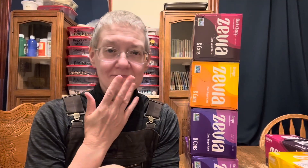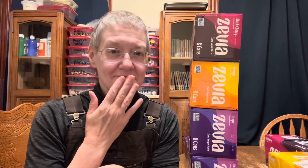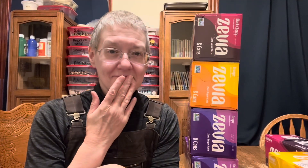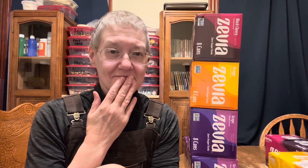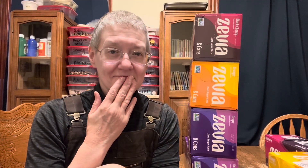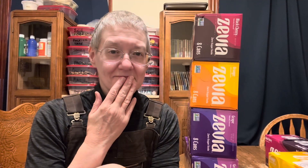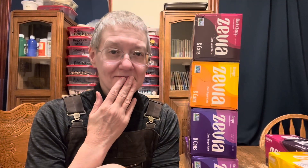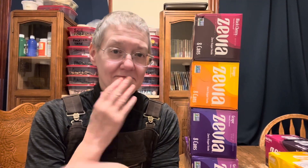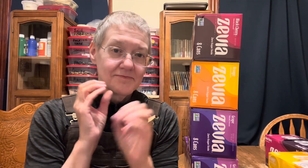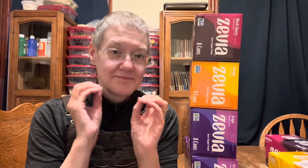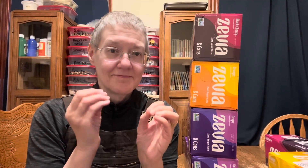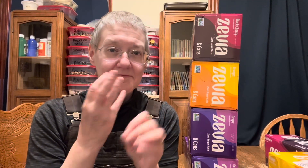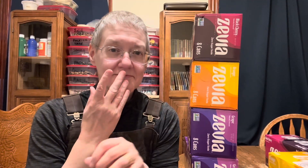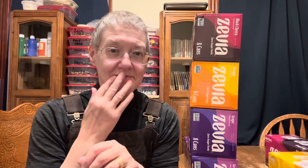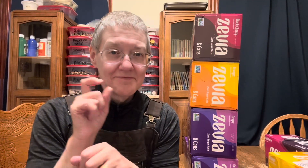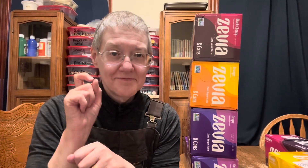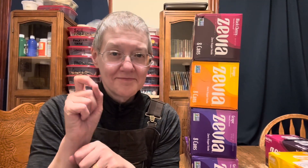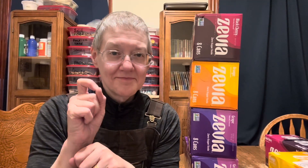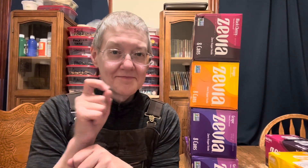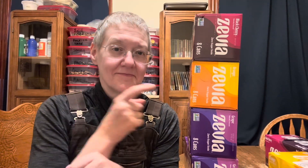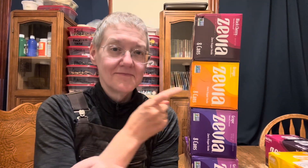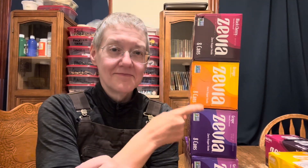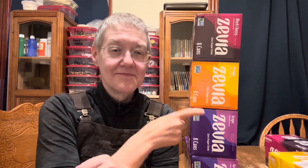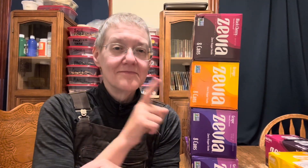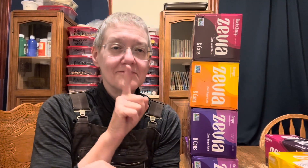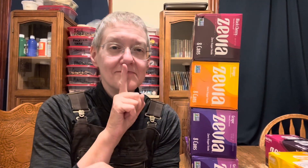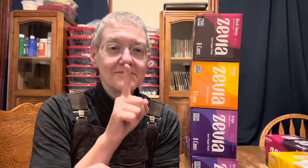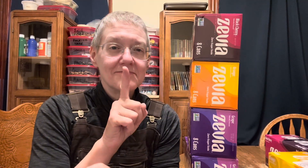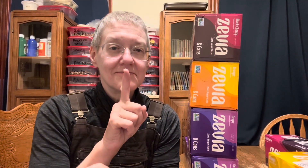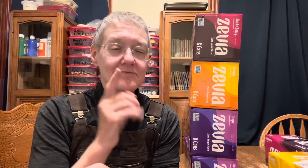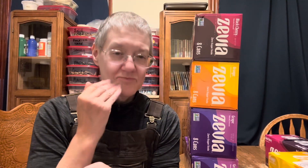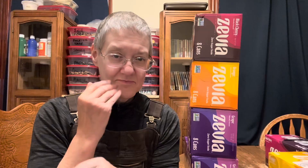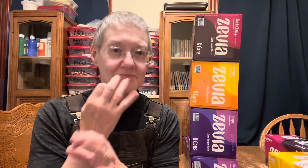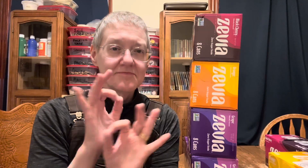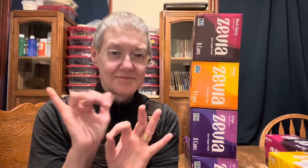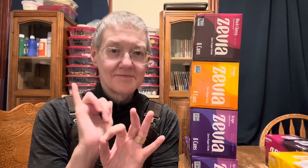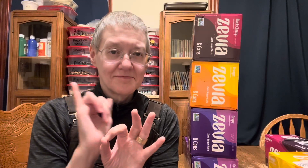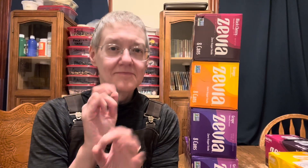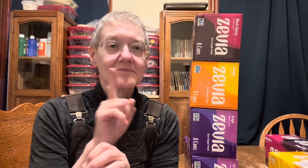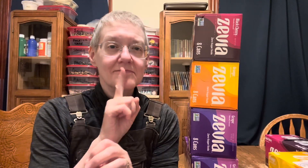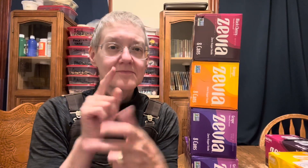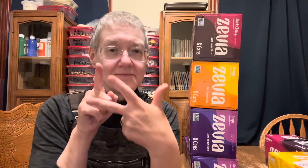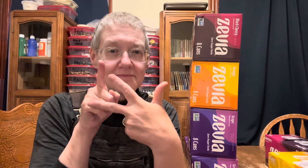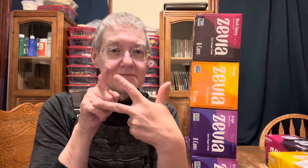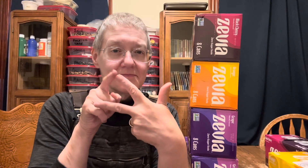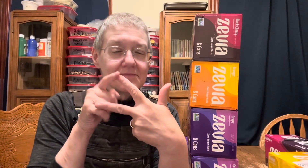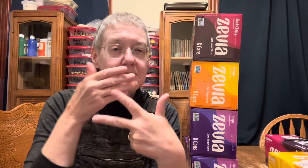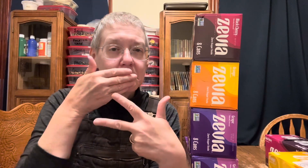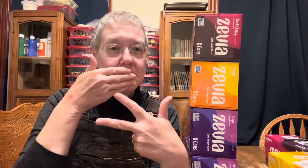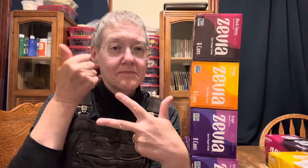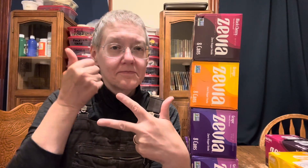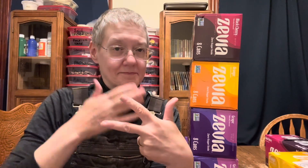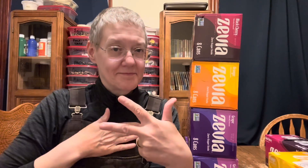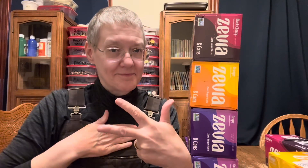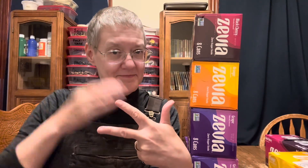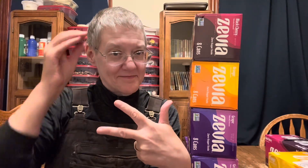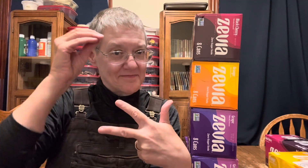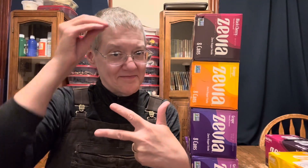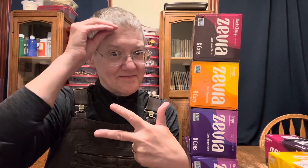artificial colors. Well, no colors at all. This is an example, and it's sugar-free too. It's an example of better. In my